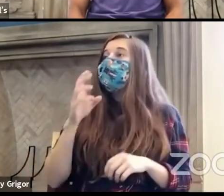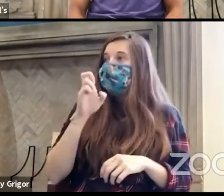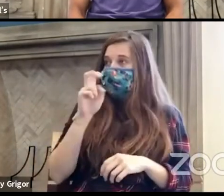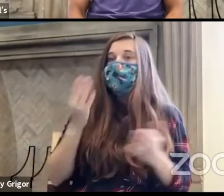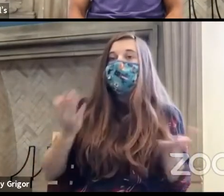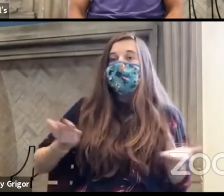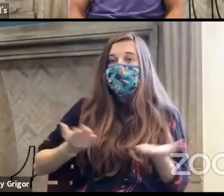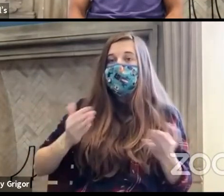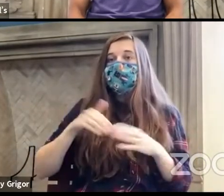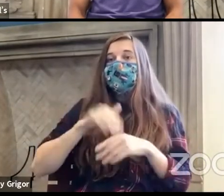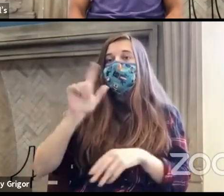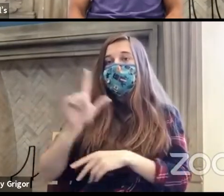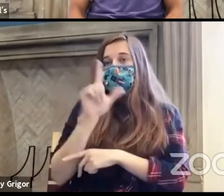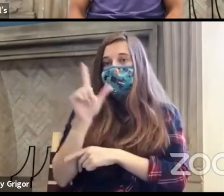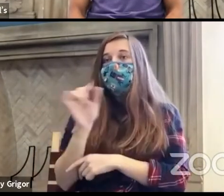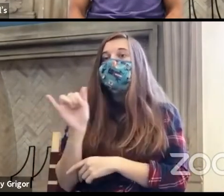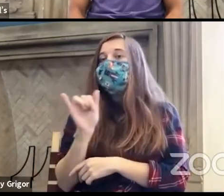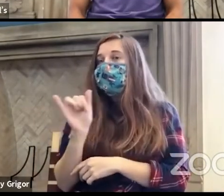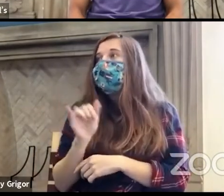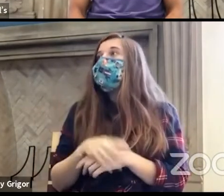And even here at the library.